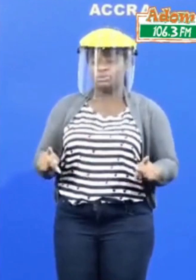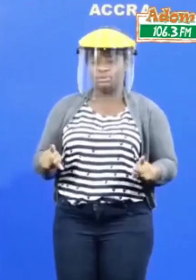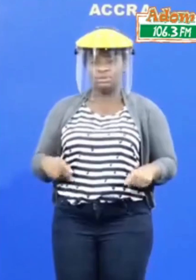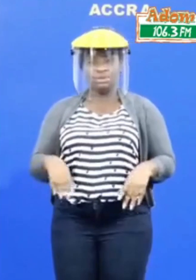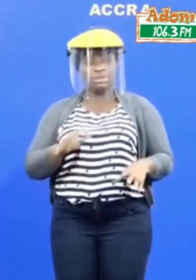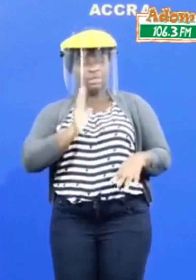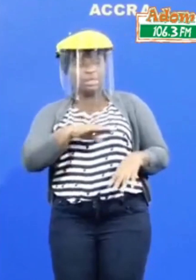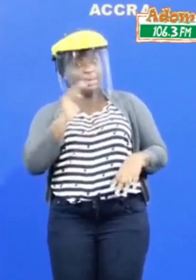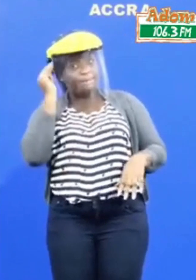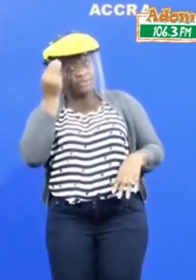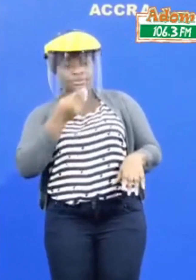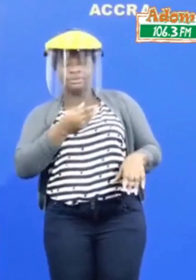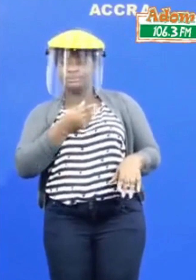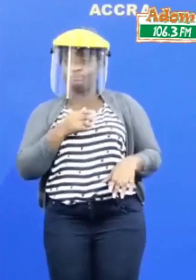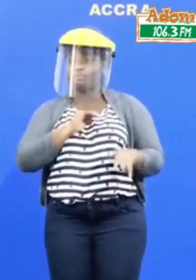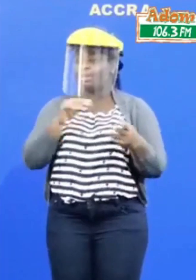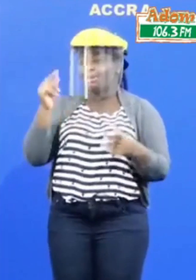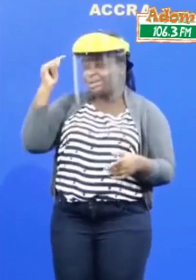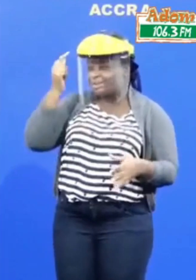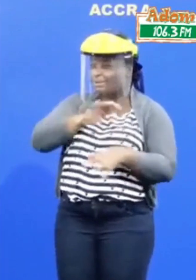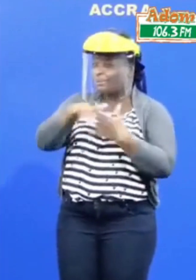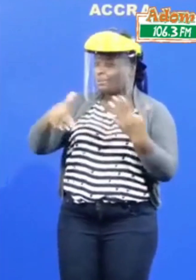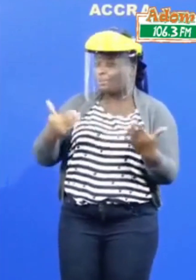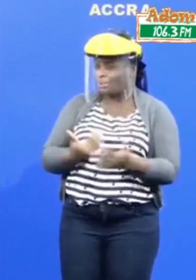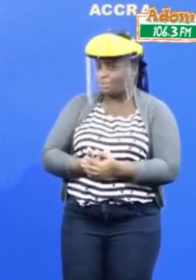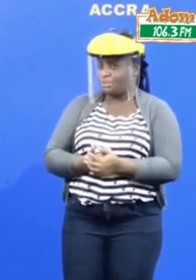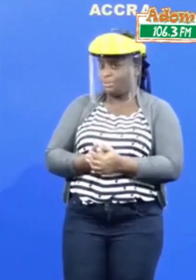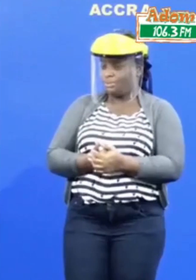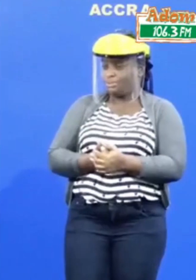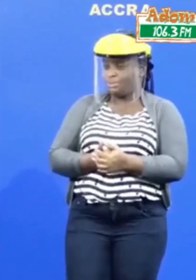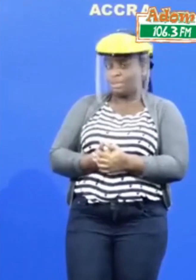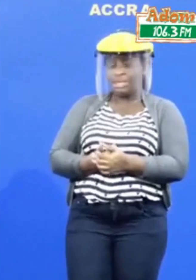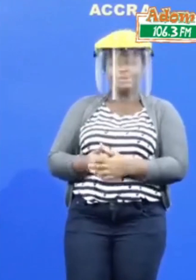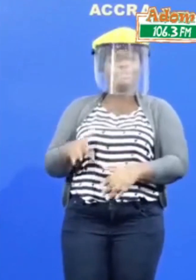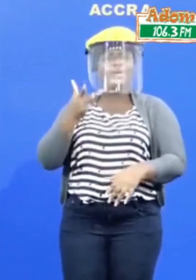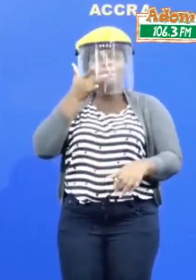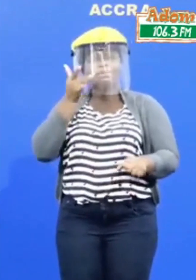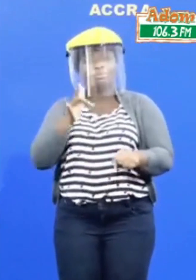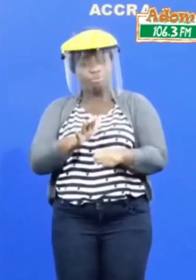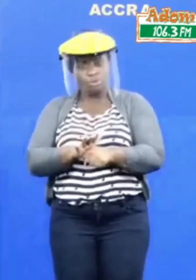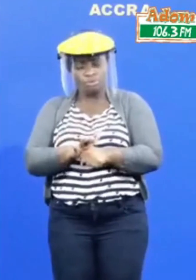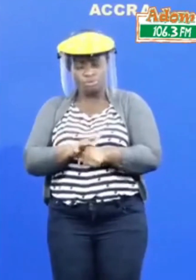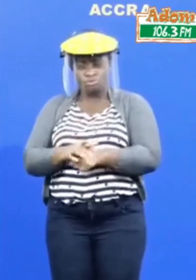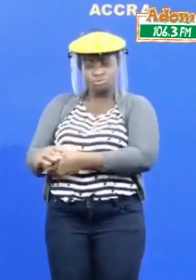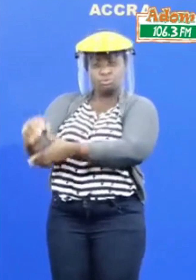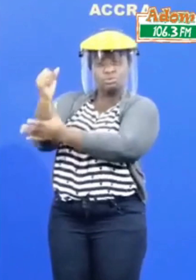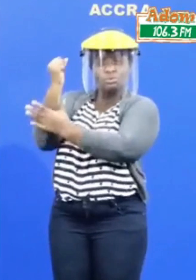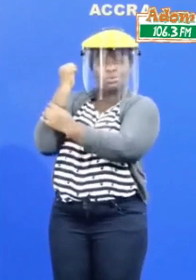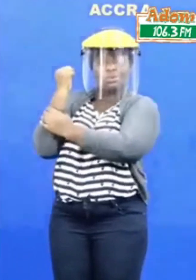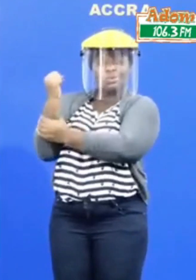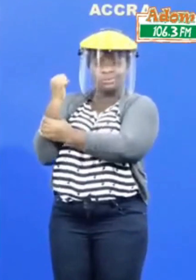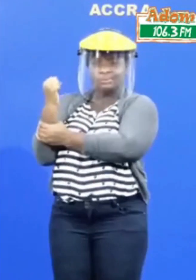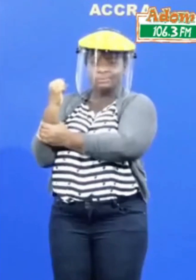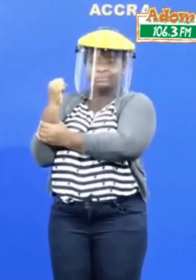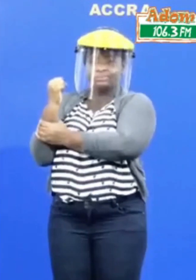say individual, I'm not better as well, one guy or you say, because of the opposite party. No. A Jumano,